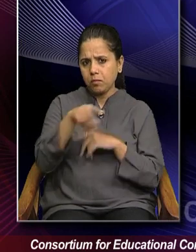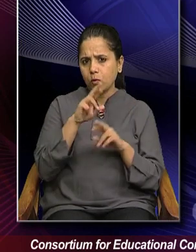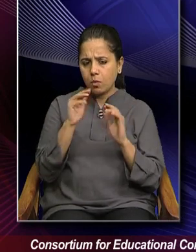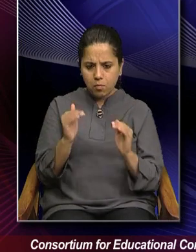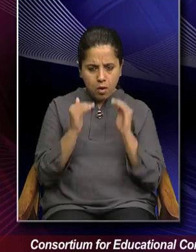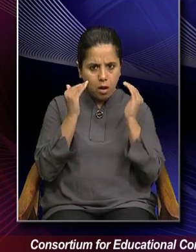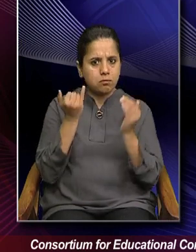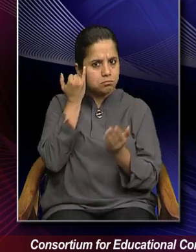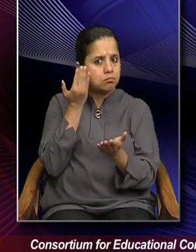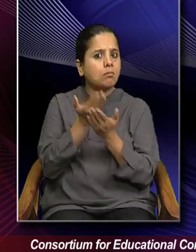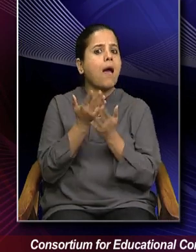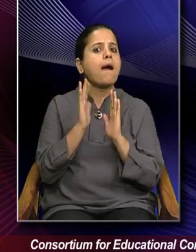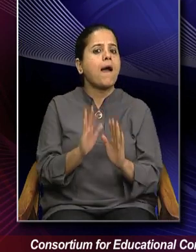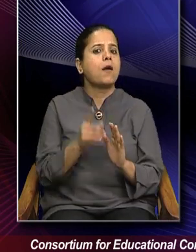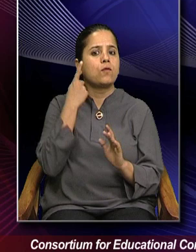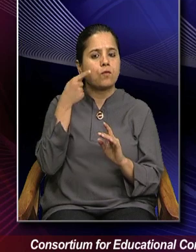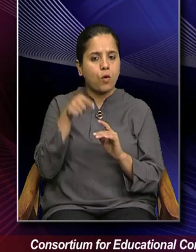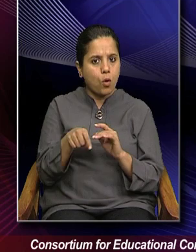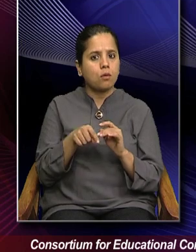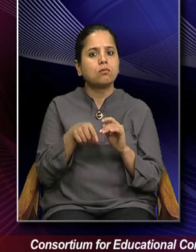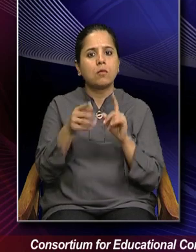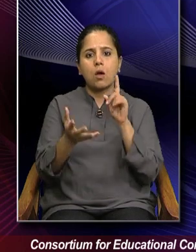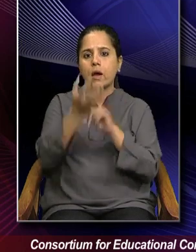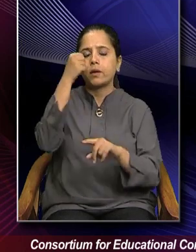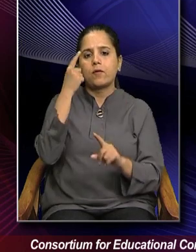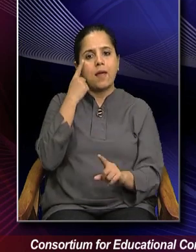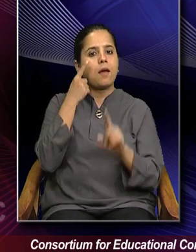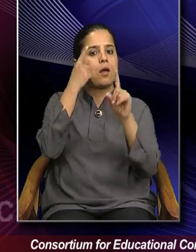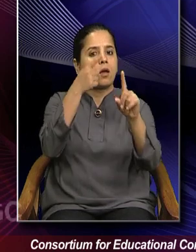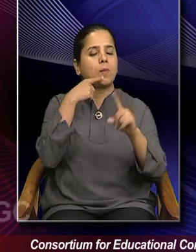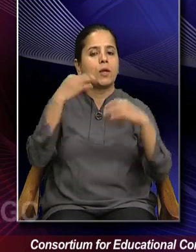highly recommended to attain the objectives of